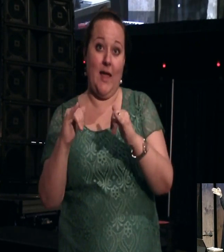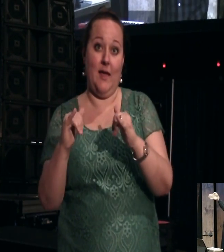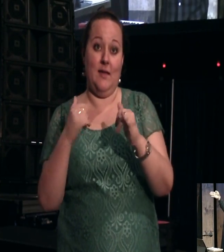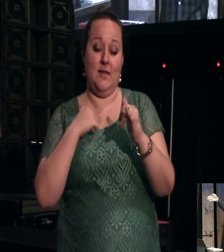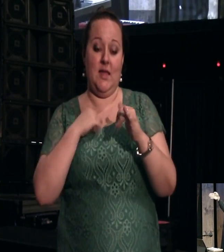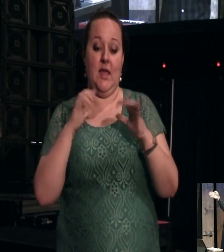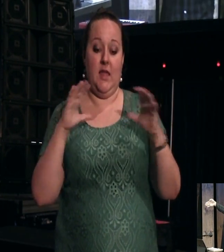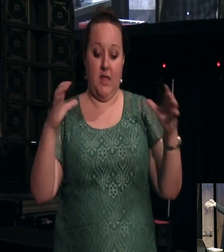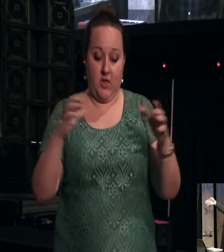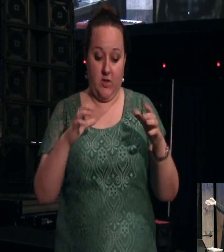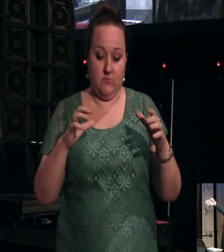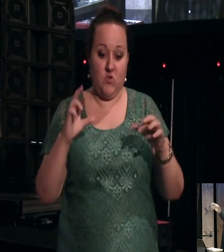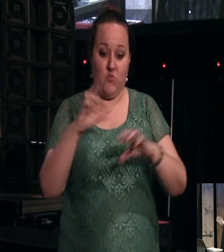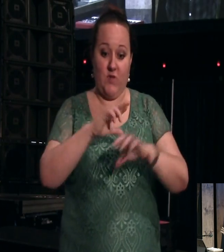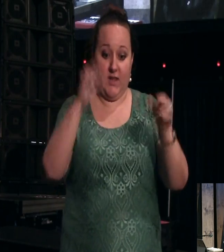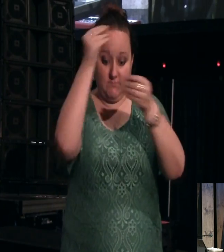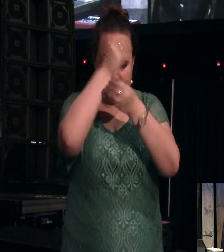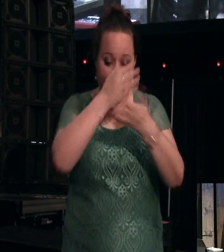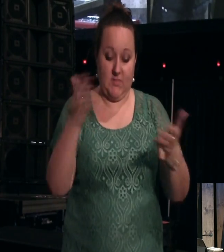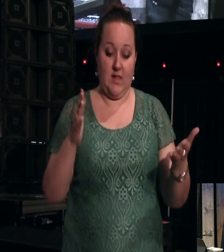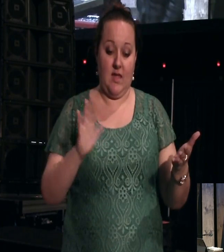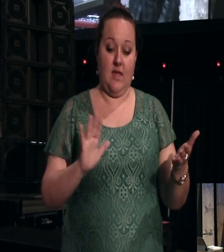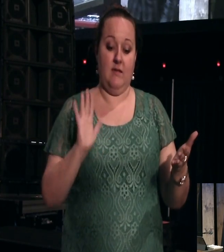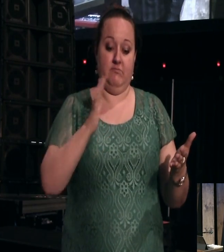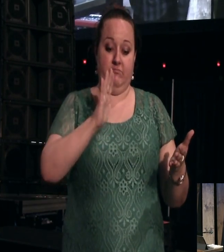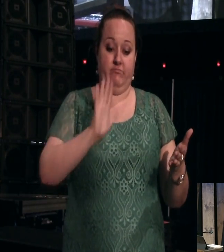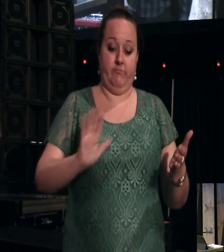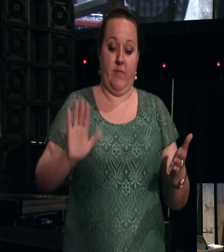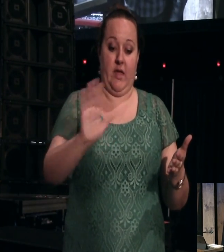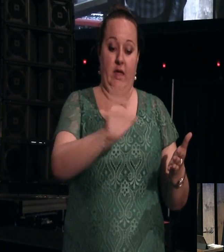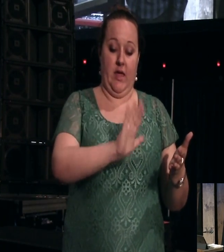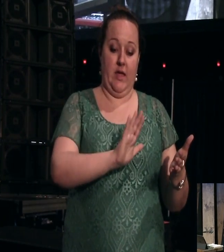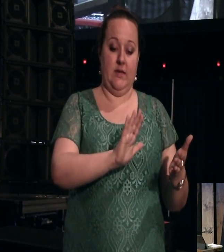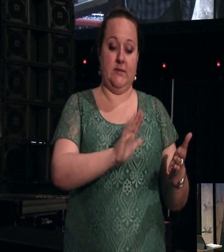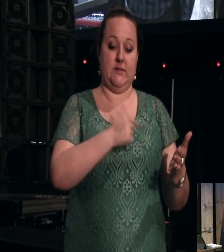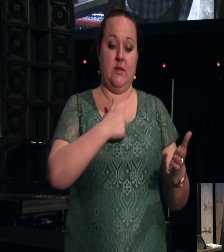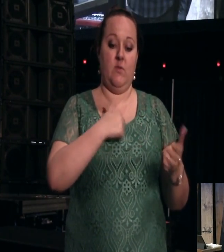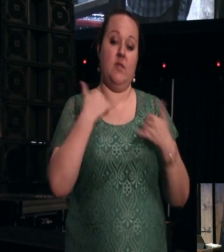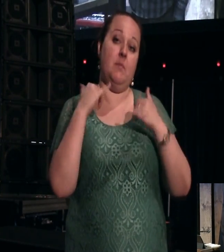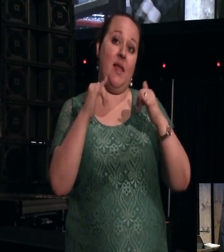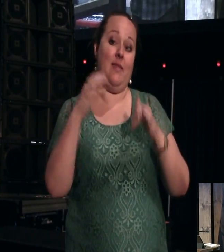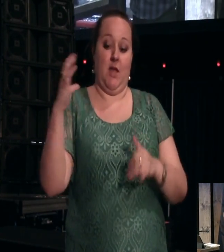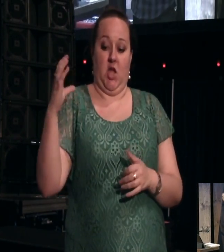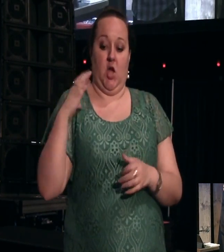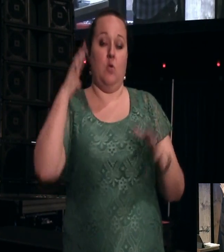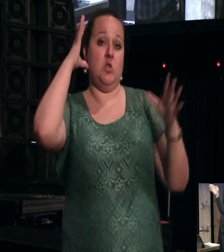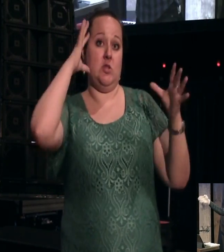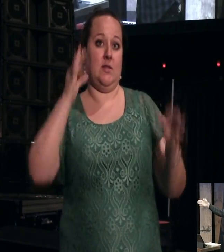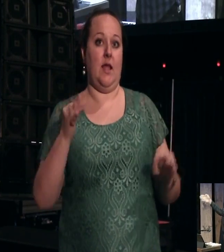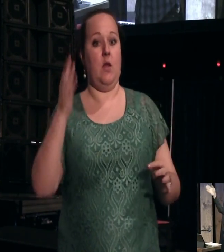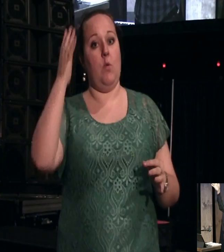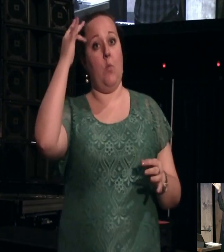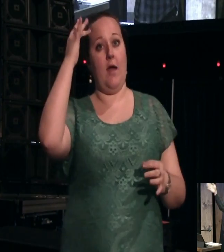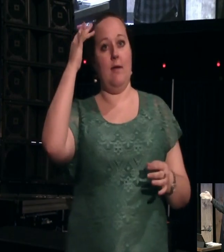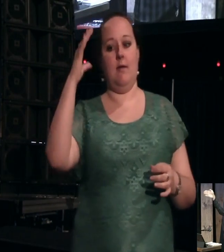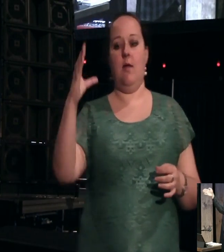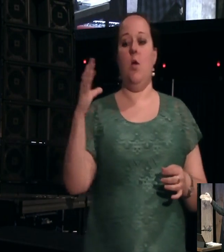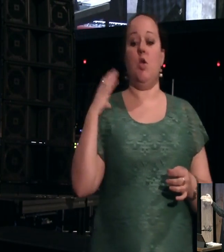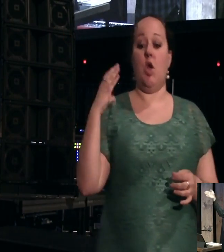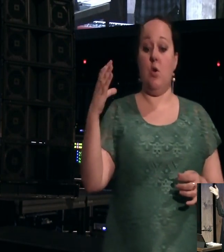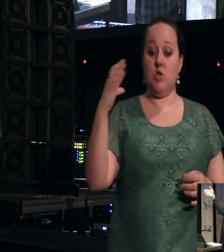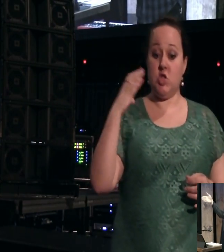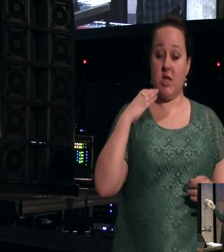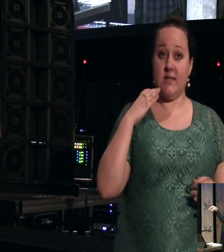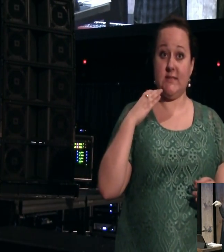he could align himself and he could step into the huddle and he could align his men with the play that the coach